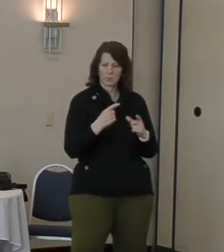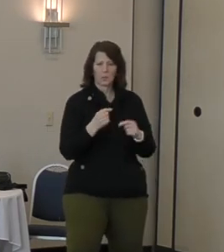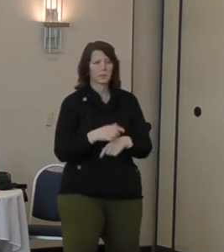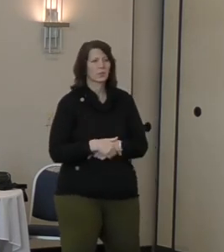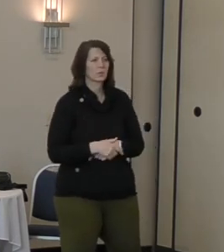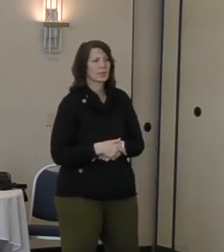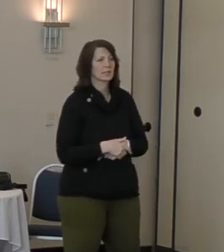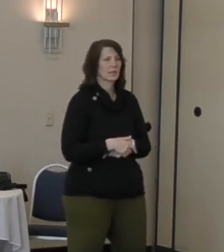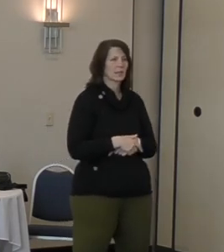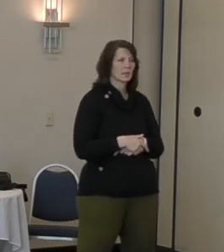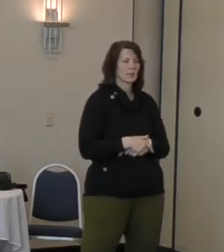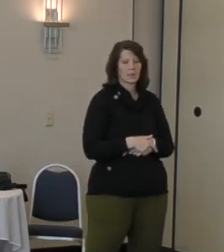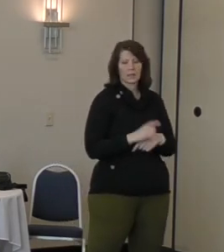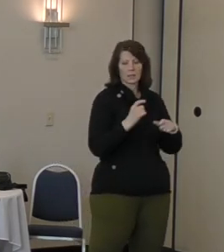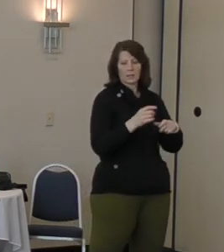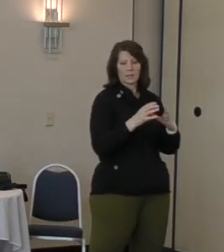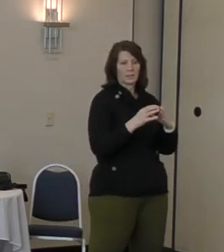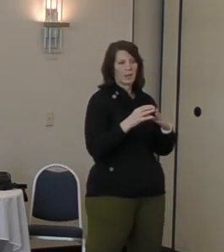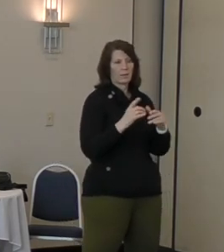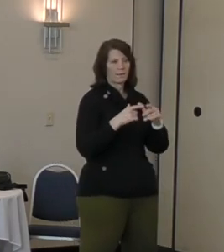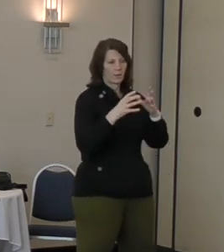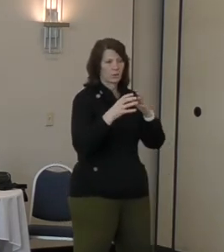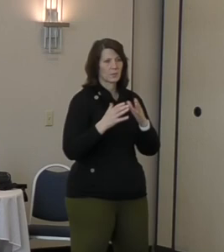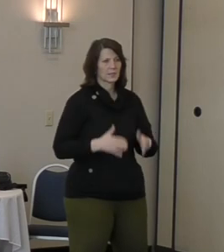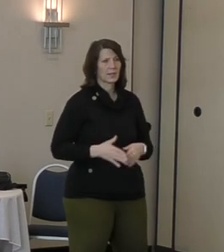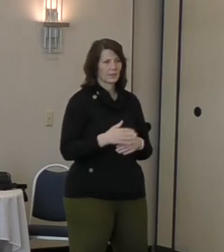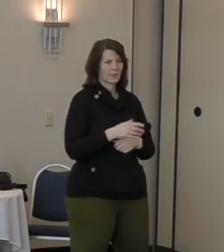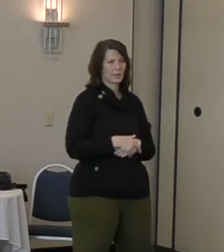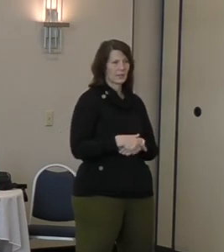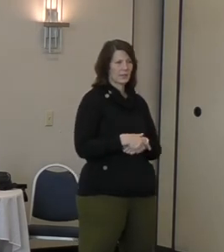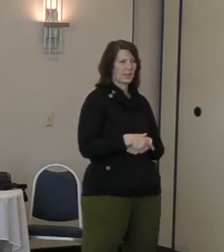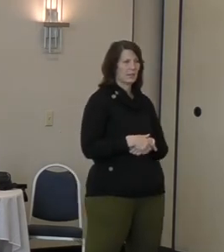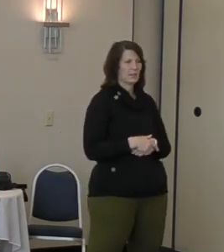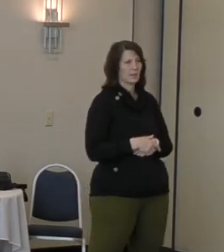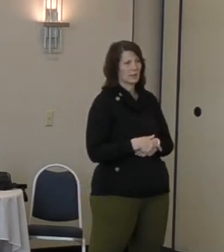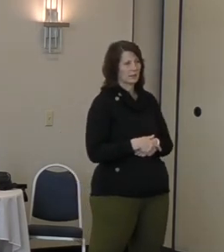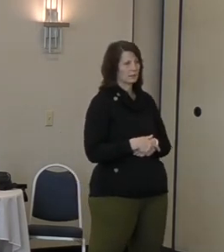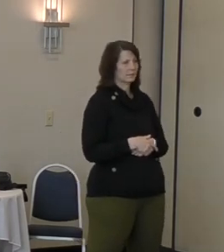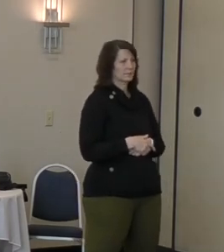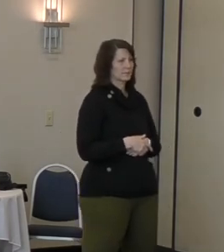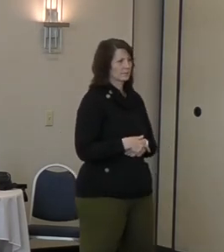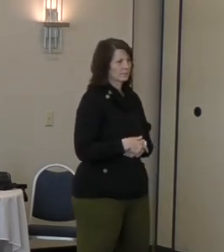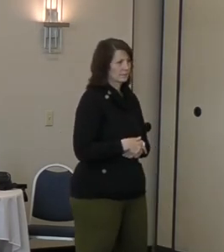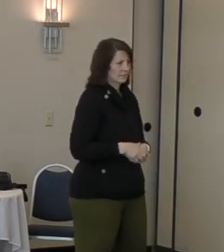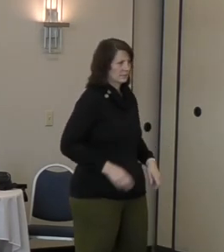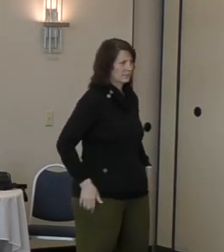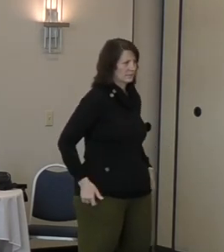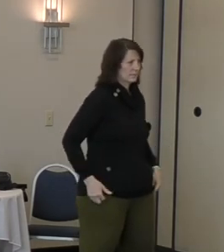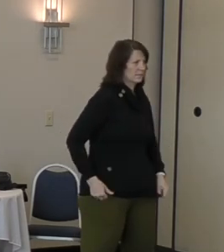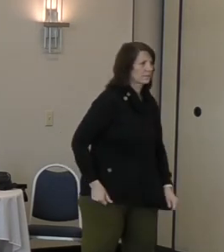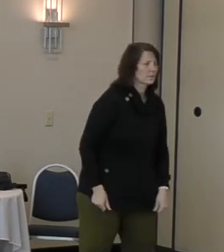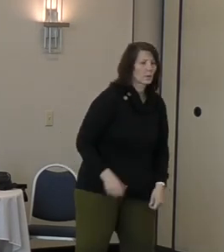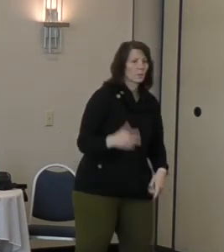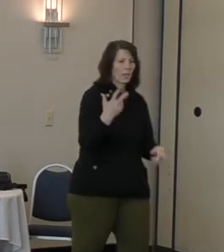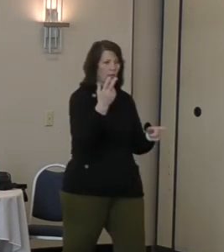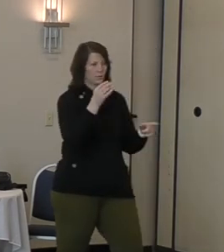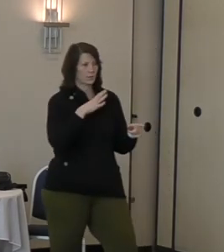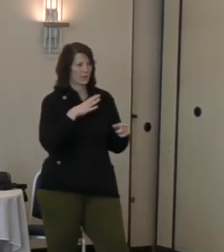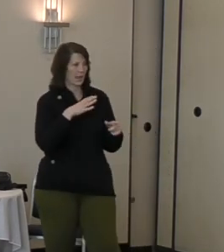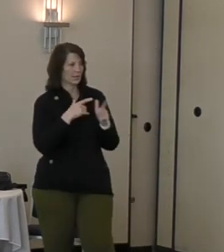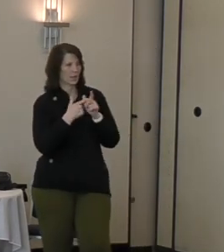is, we'll give the ball to a first receiver, and rather than giving the ball to the front of the stack and running off him, we'll have those three guys all